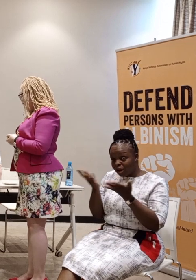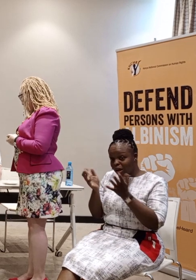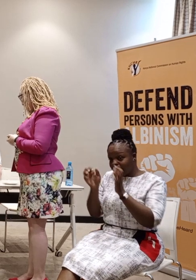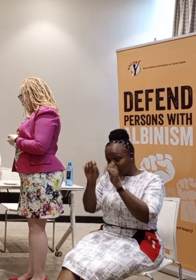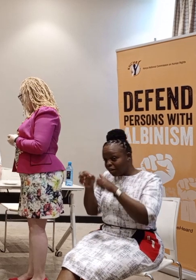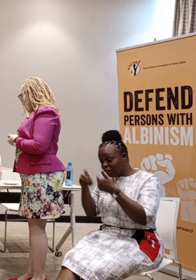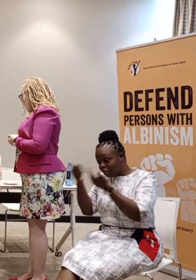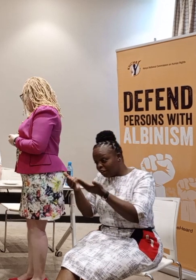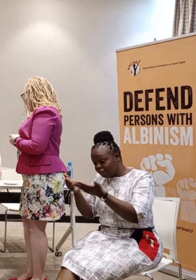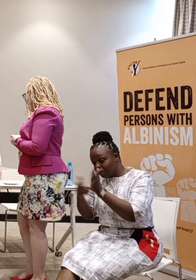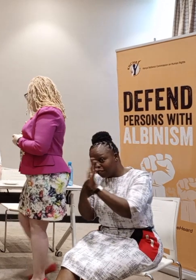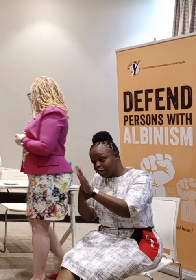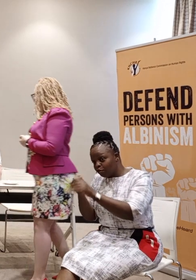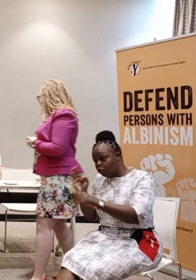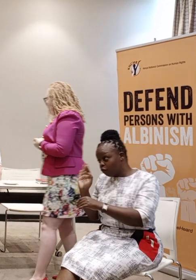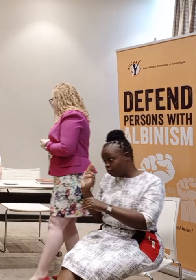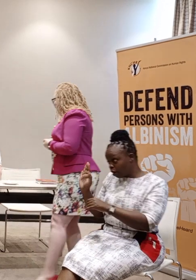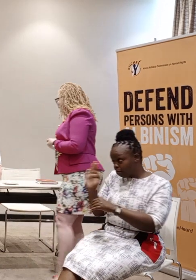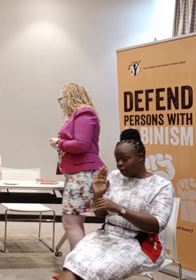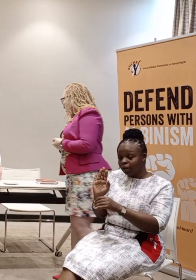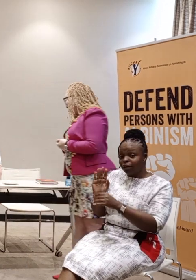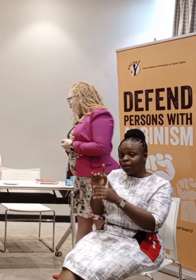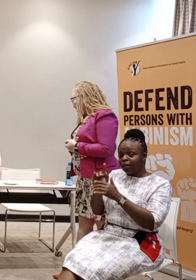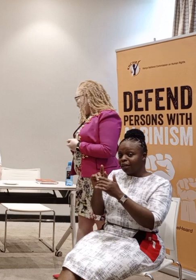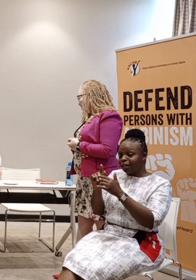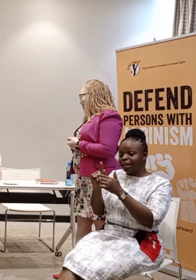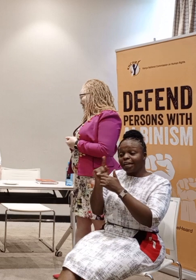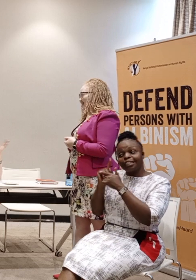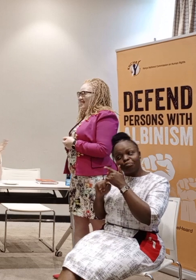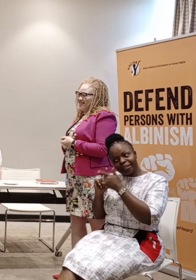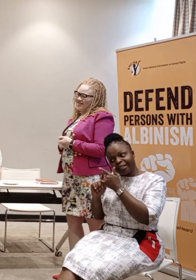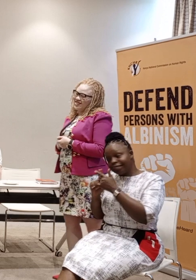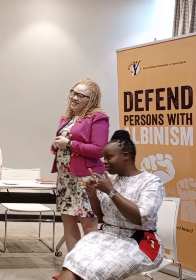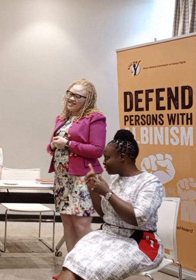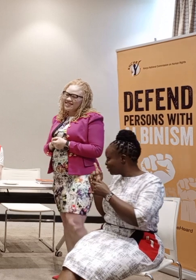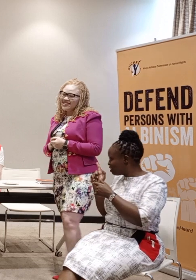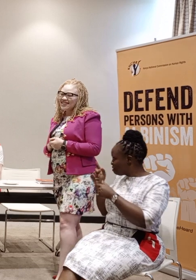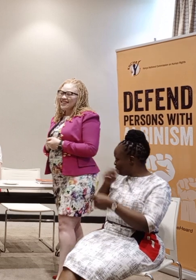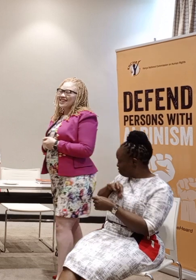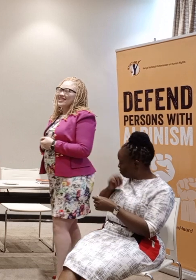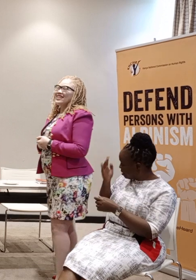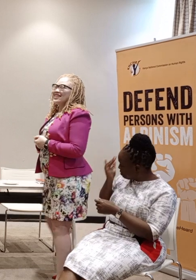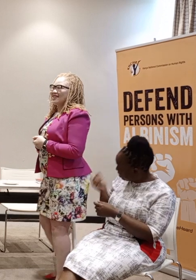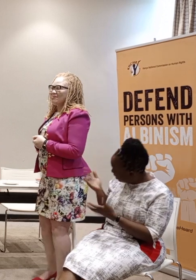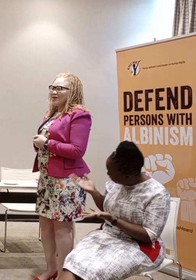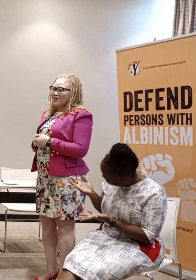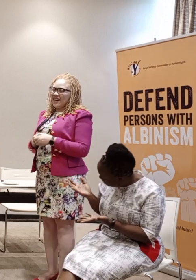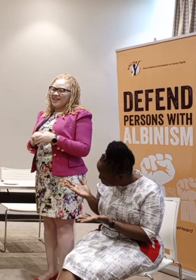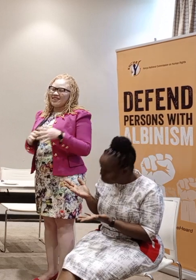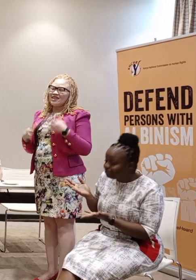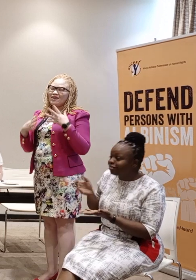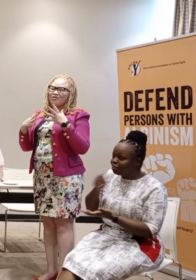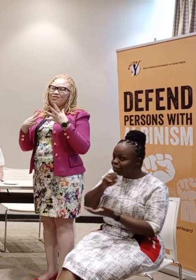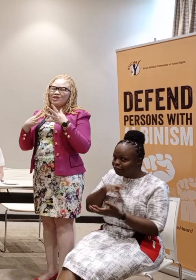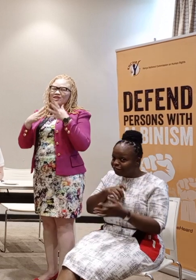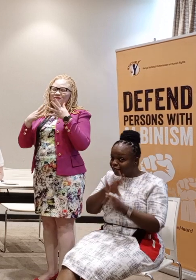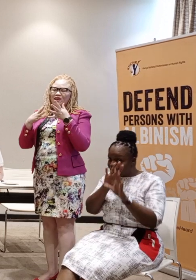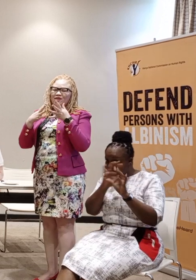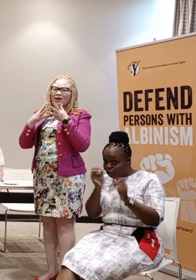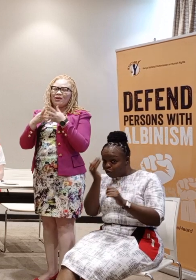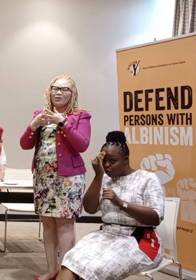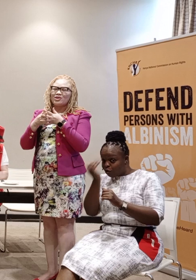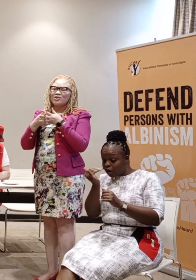experiences. Dan, why are you scared? No, I'm not scared. Yes, because I think if